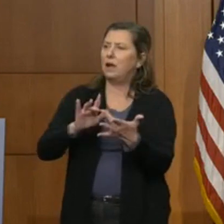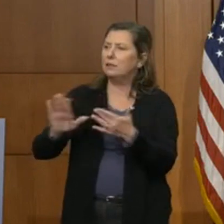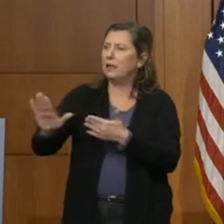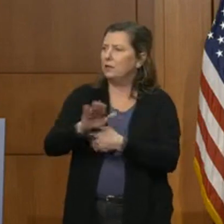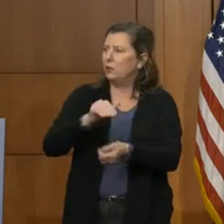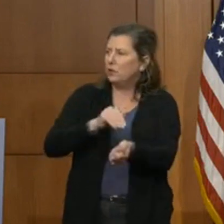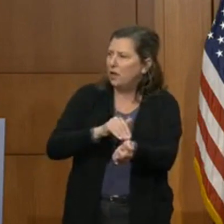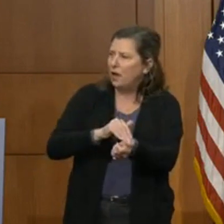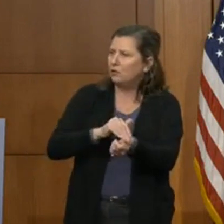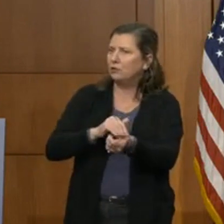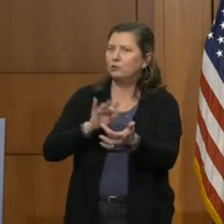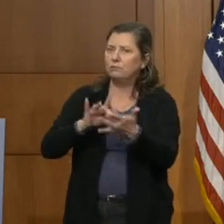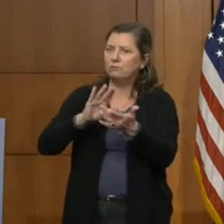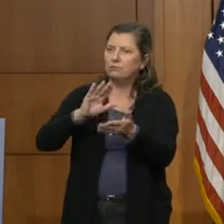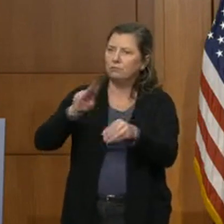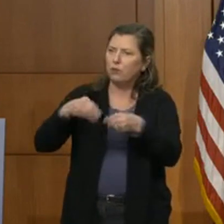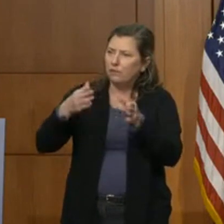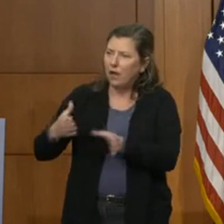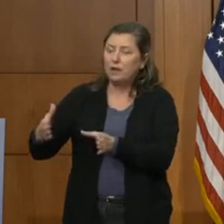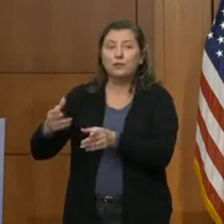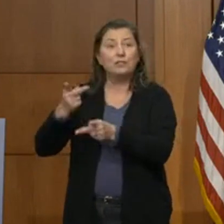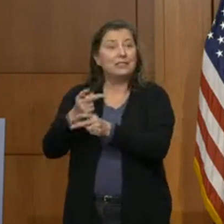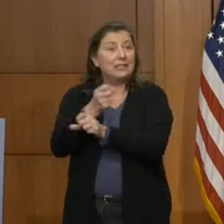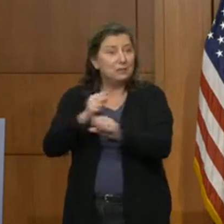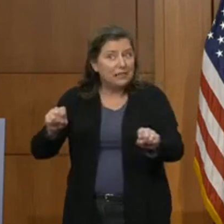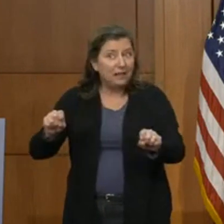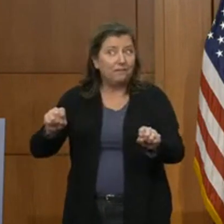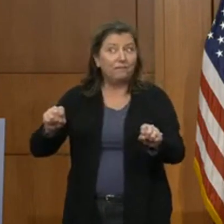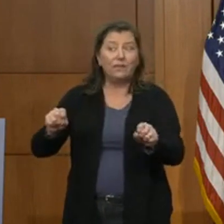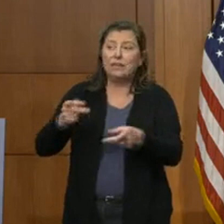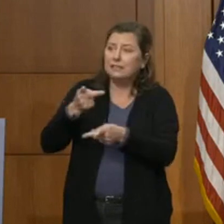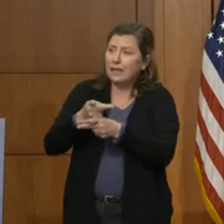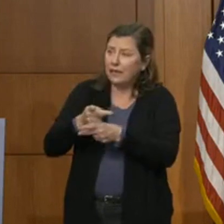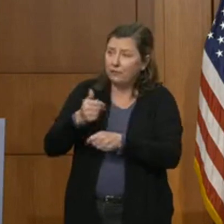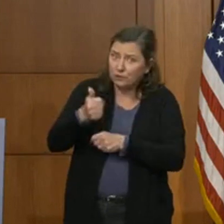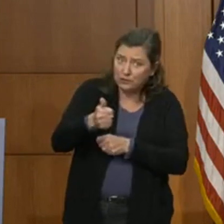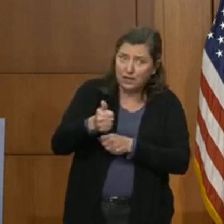and stay safe. And take care of yours and